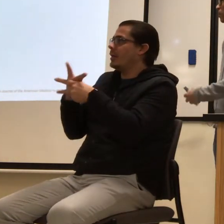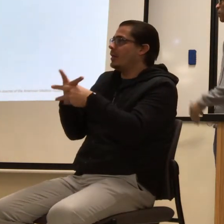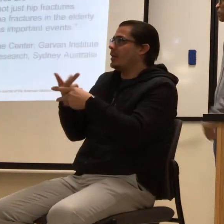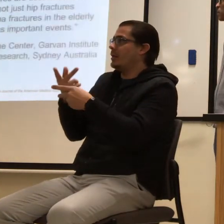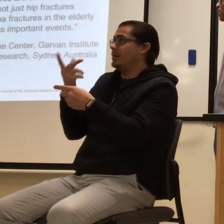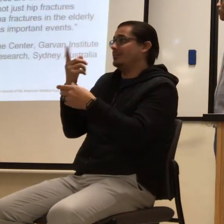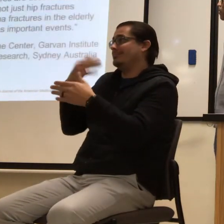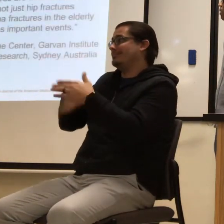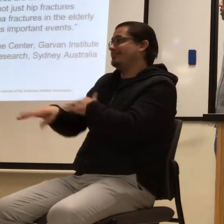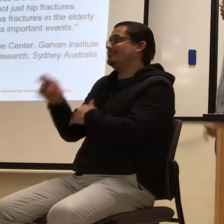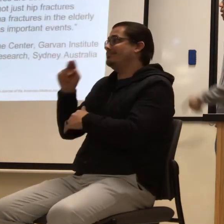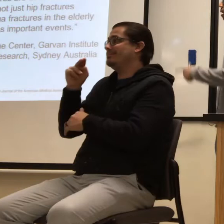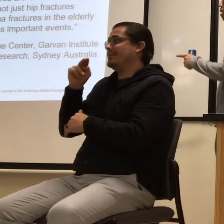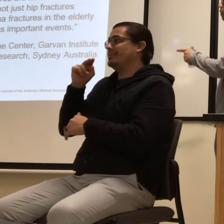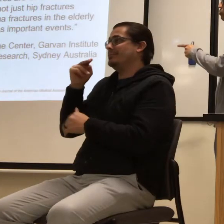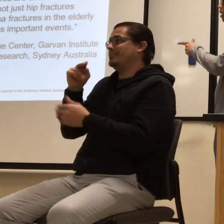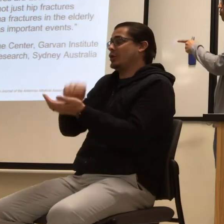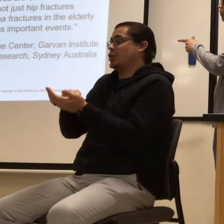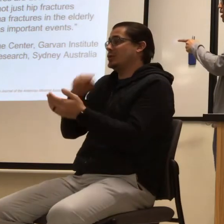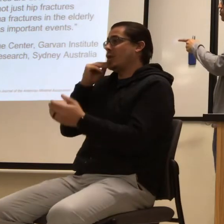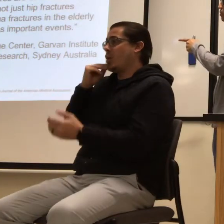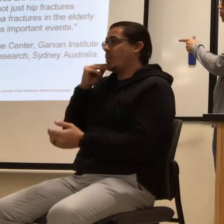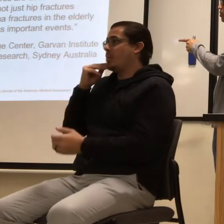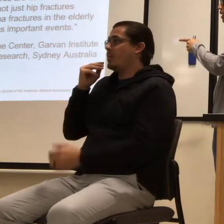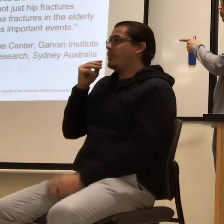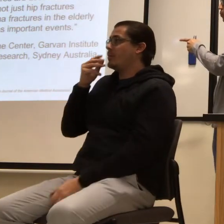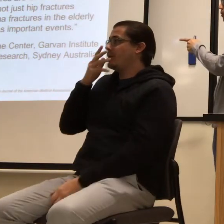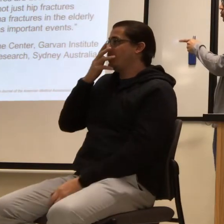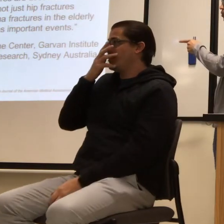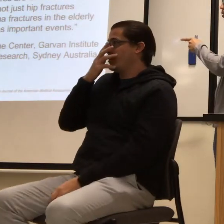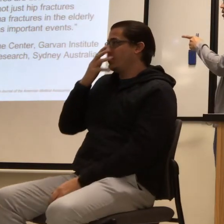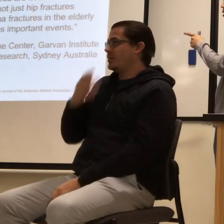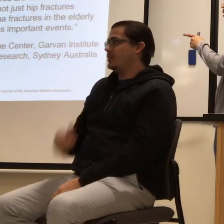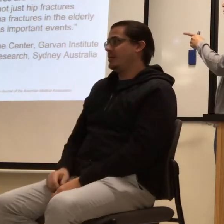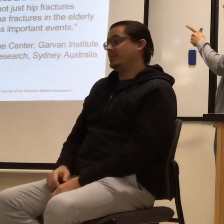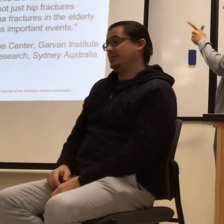And they have to go to a nursing home. All low trauma fractures associated with